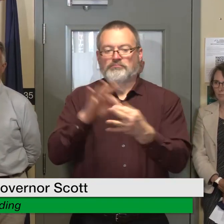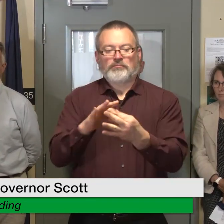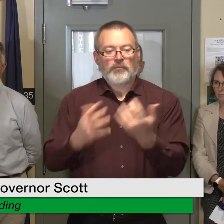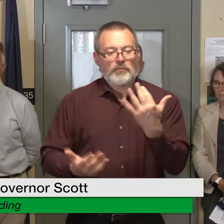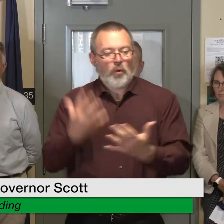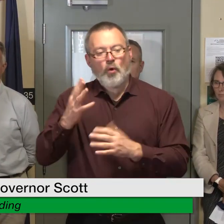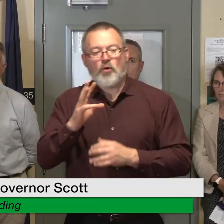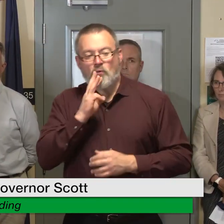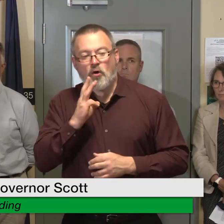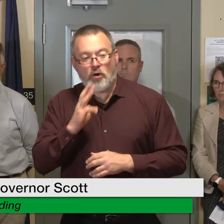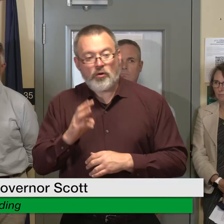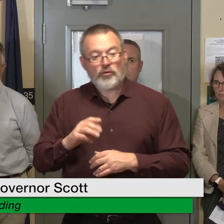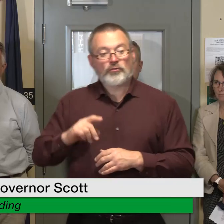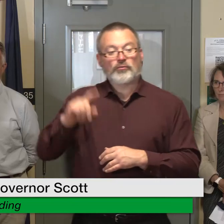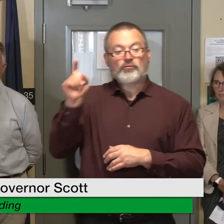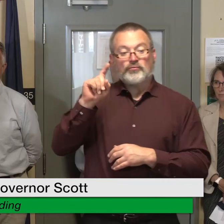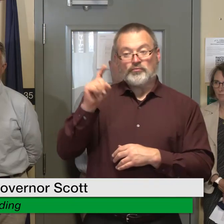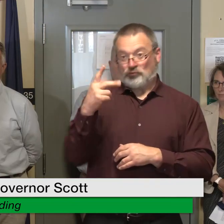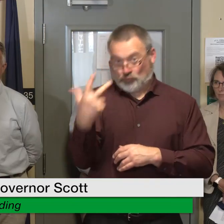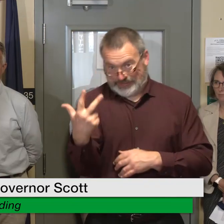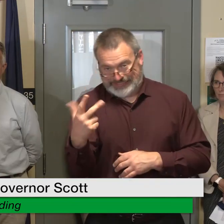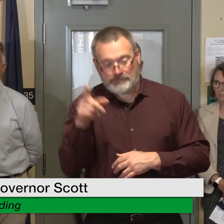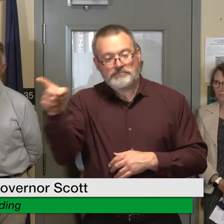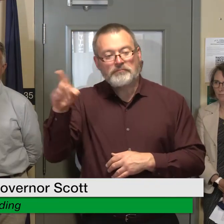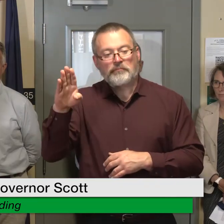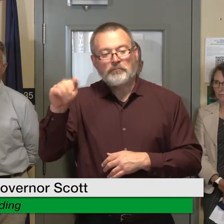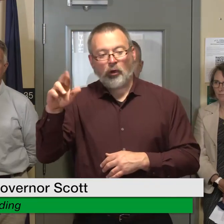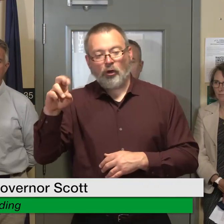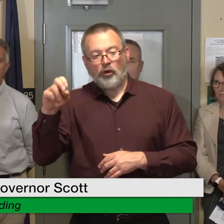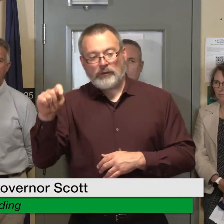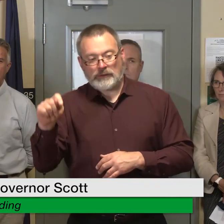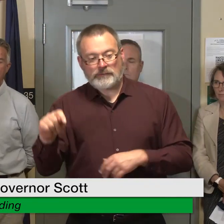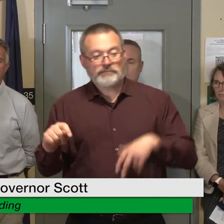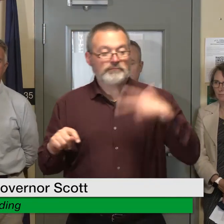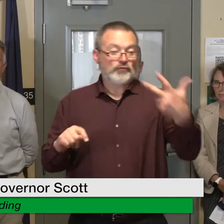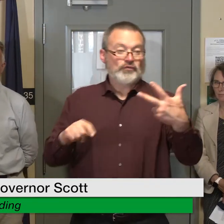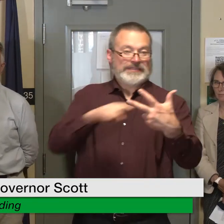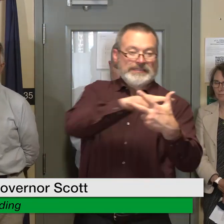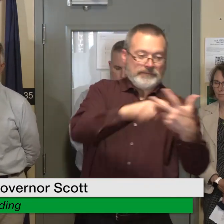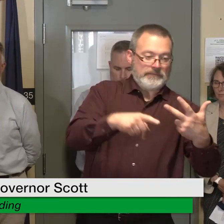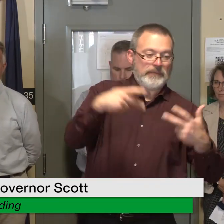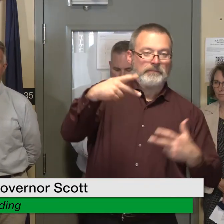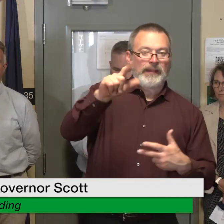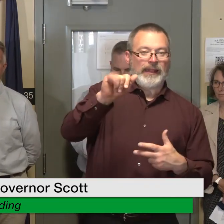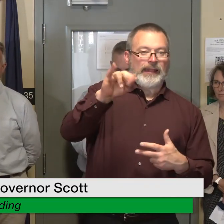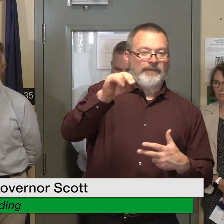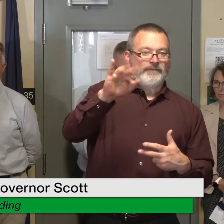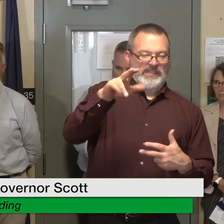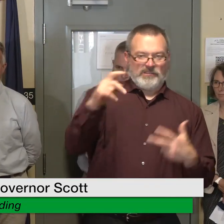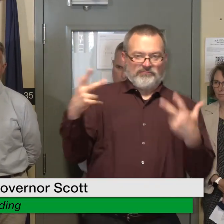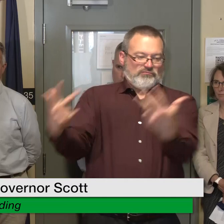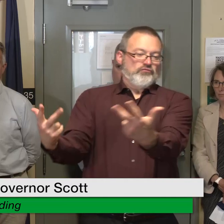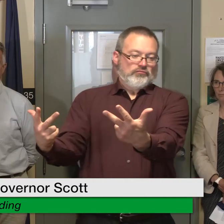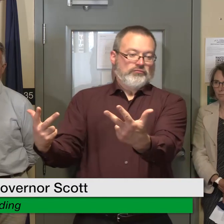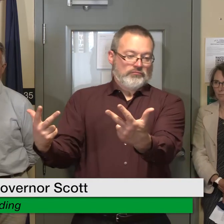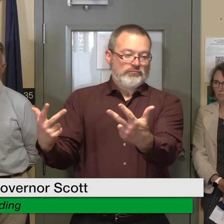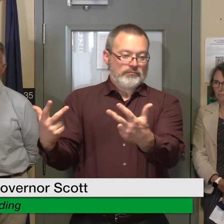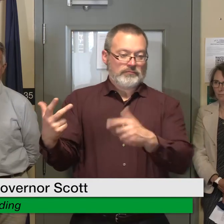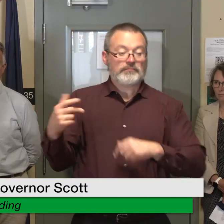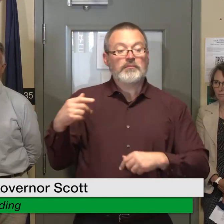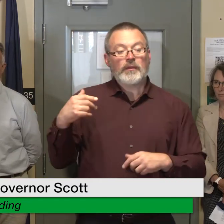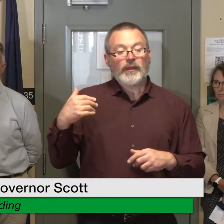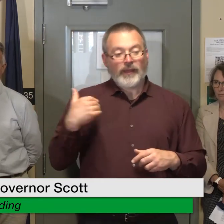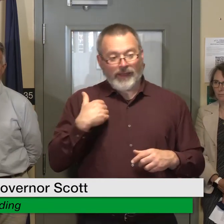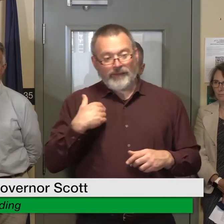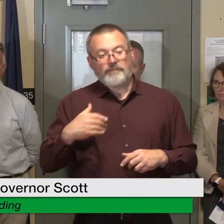separate areas in Barnett and 3 separate areas in Plainfield. Boil water notices in Barrie and St. Johnsbury have